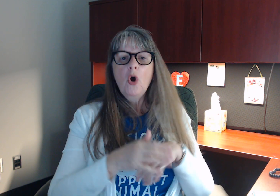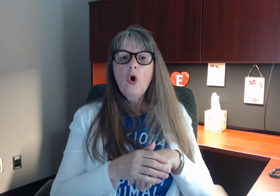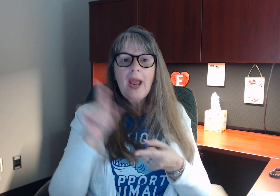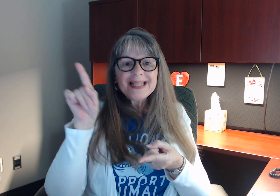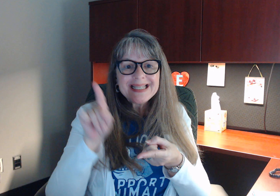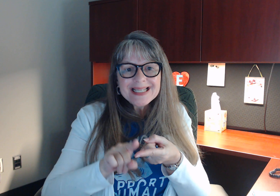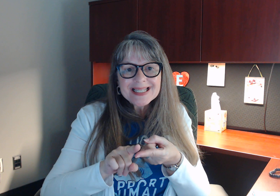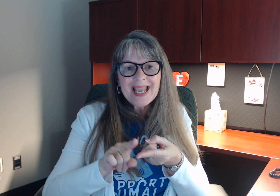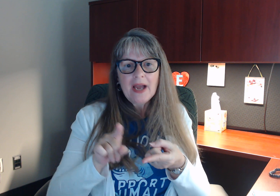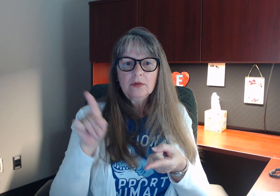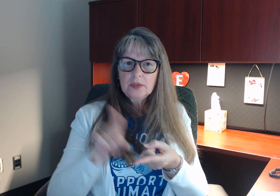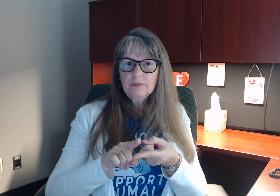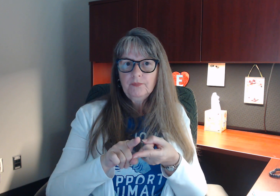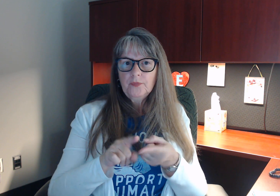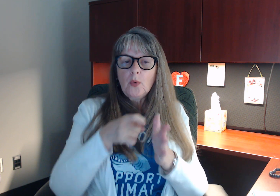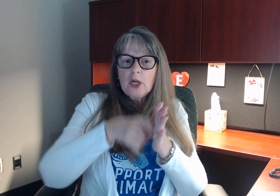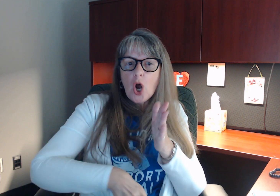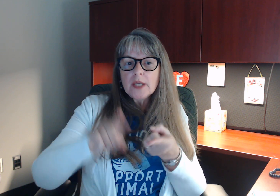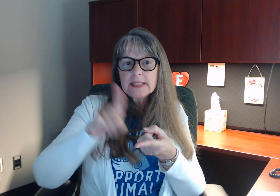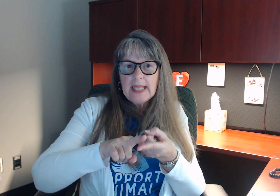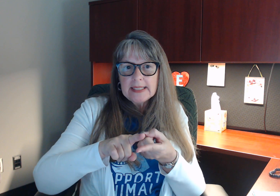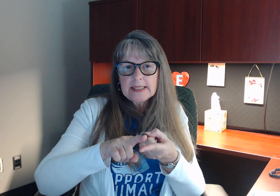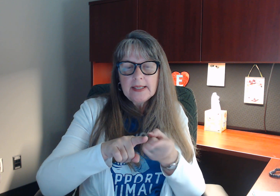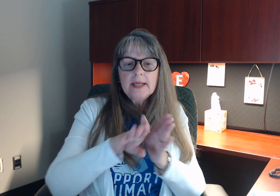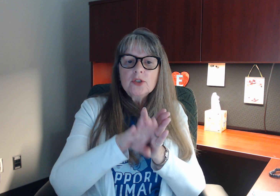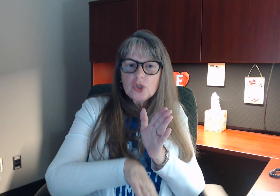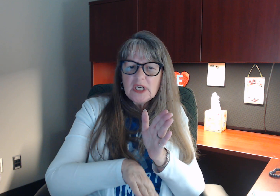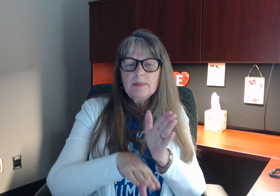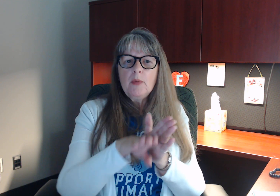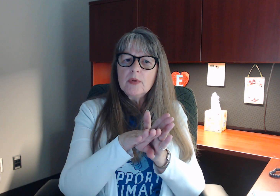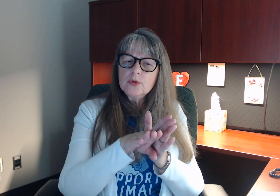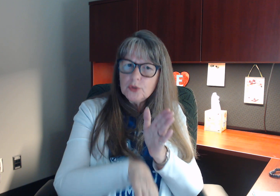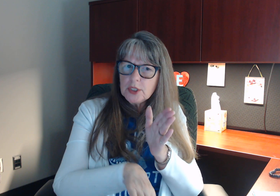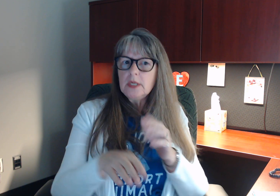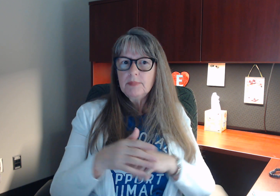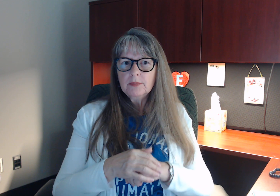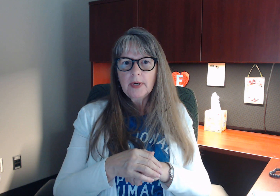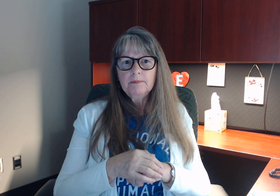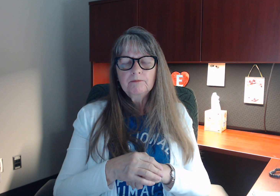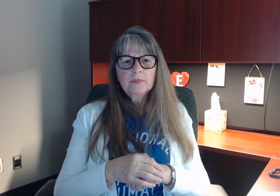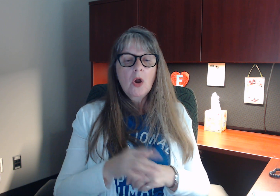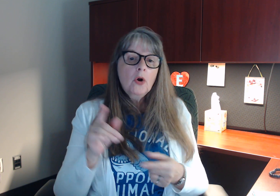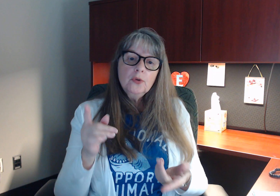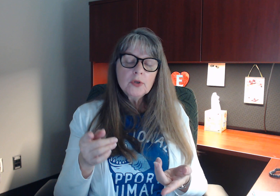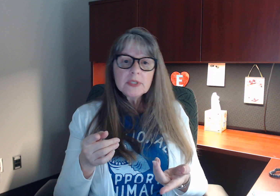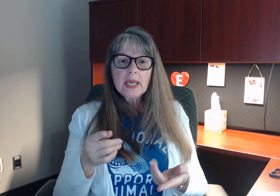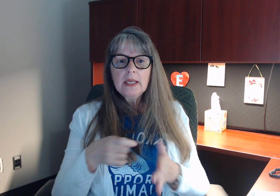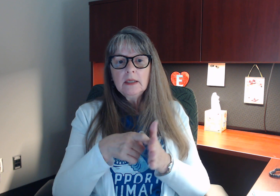or at a discount, or it costs less. Cheap. I would rather do cheap, right? Or you could say it